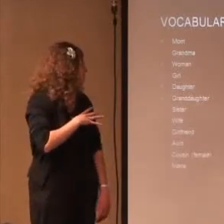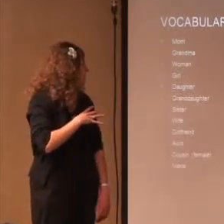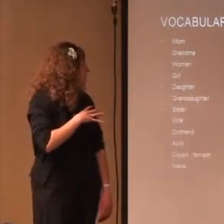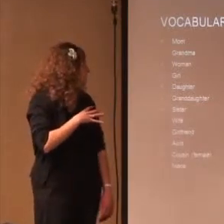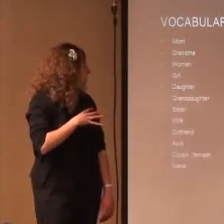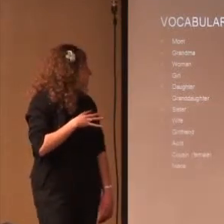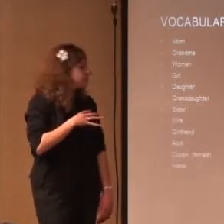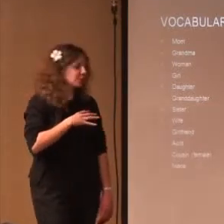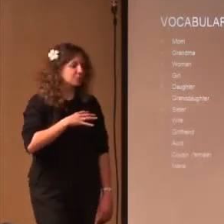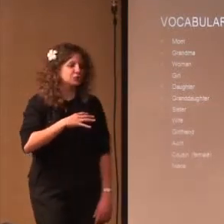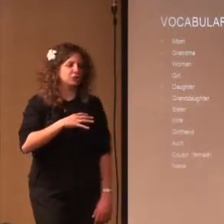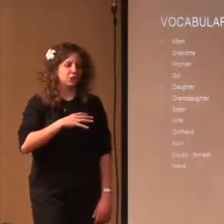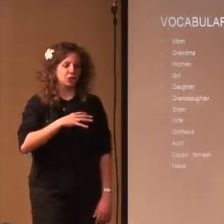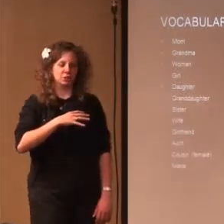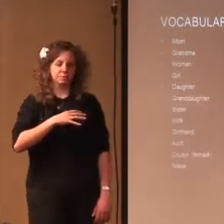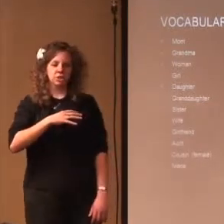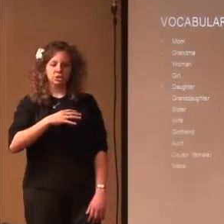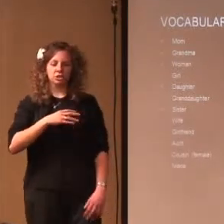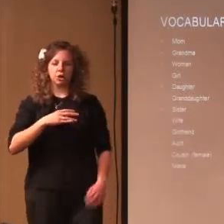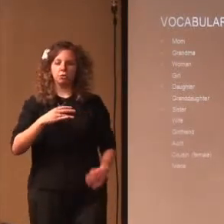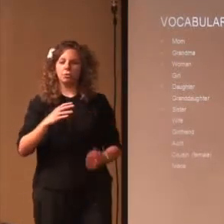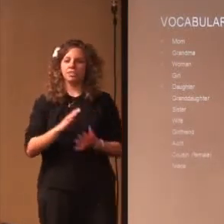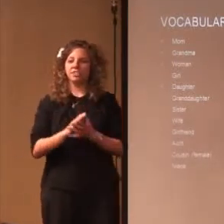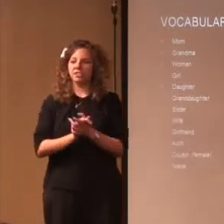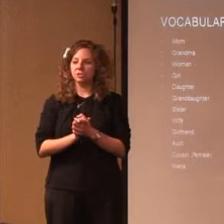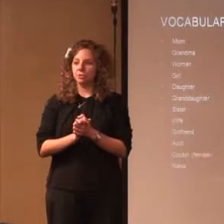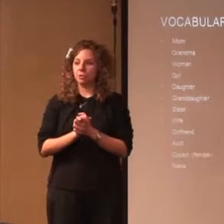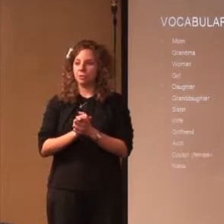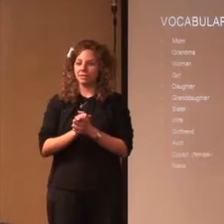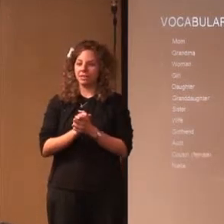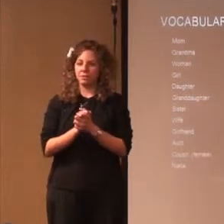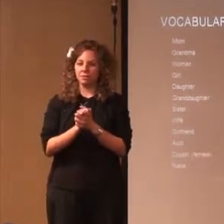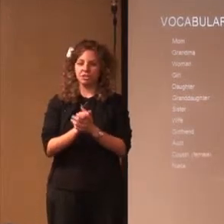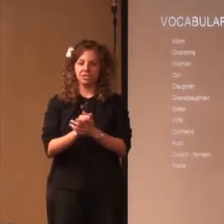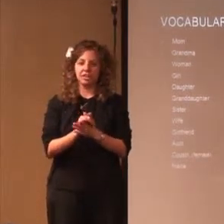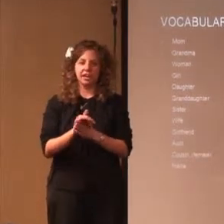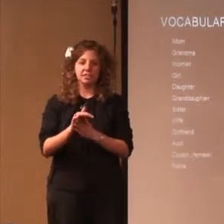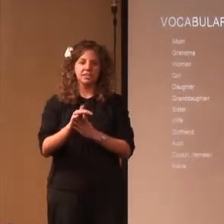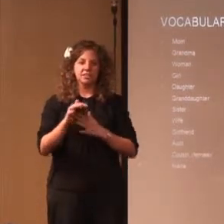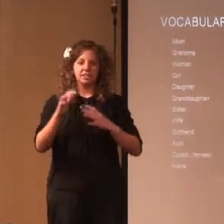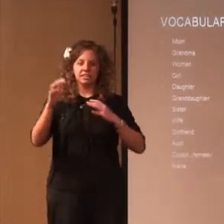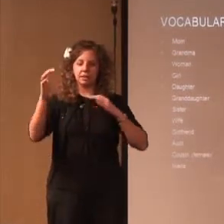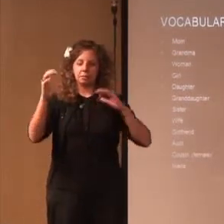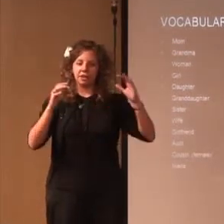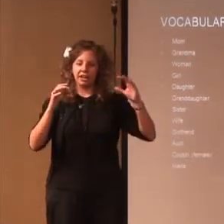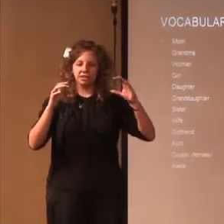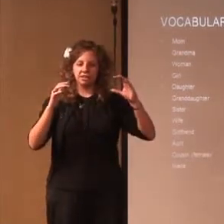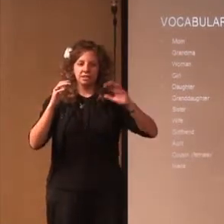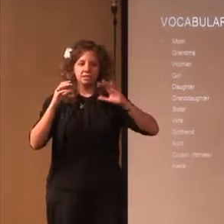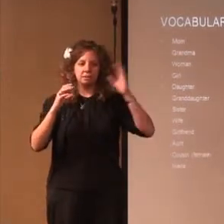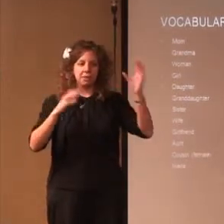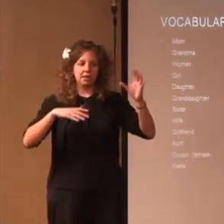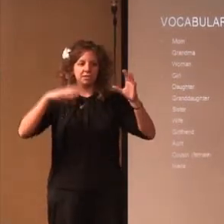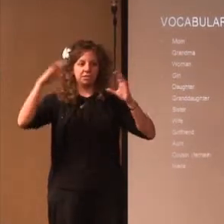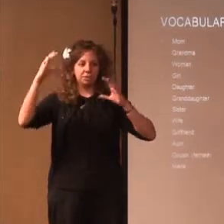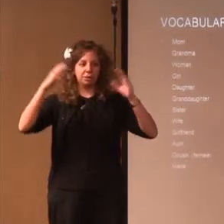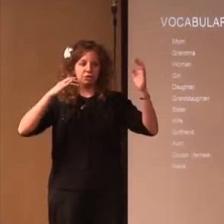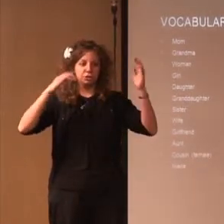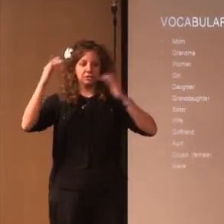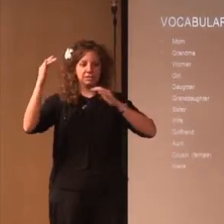Okay. Then we'll go to girl. So one thing that's cool about sign language is that they separate the male and the female so you can